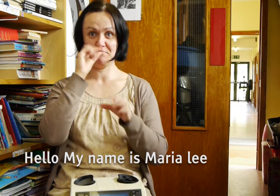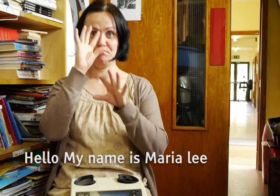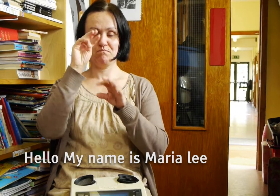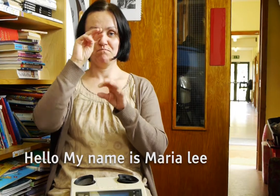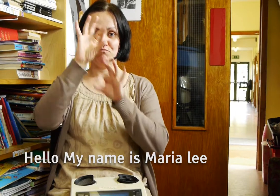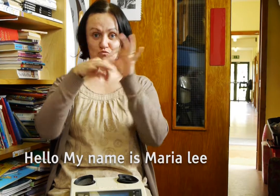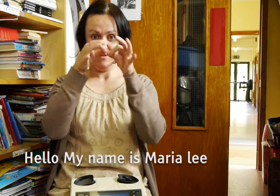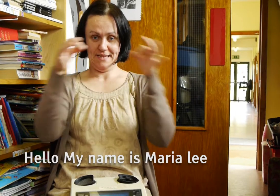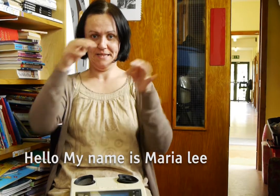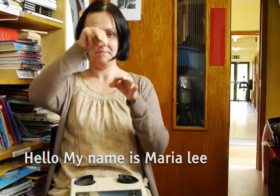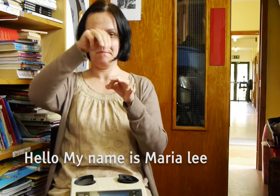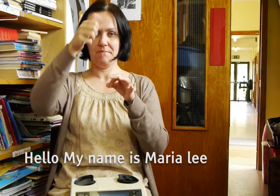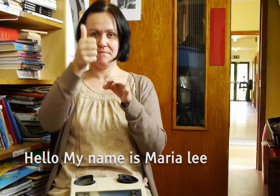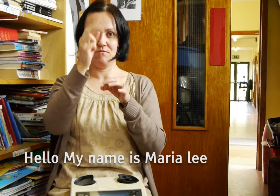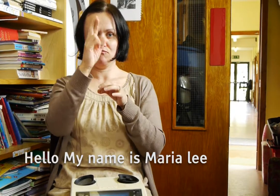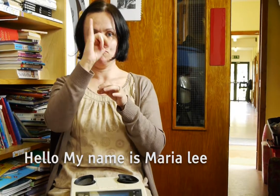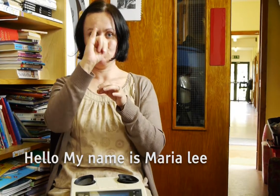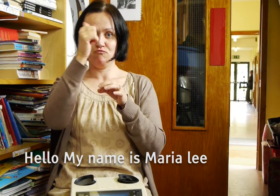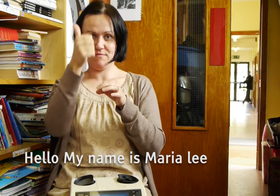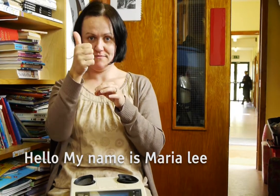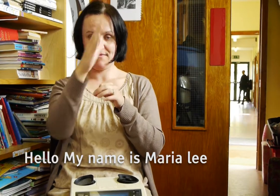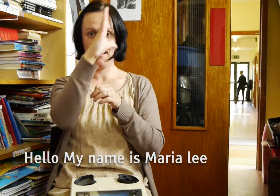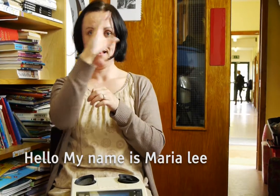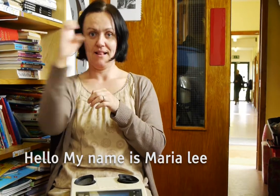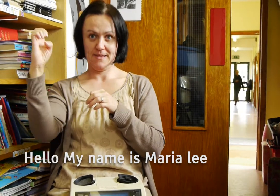Hello, my name is Maria Lee.